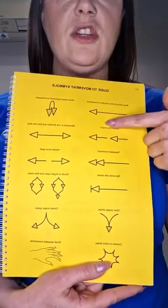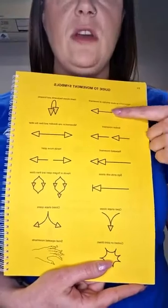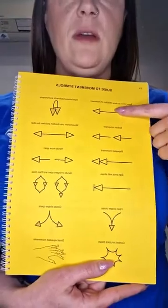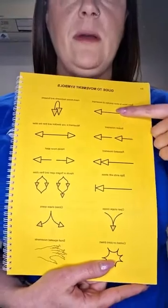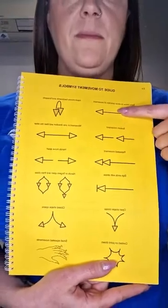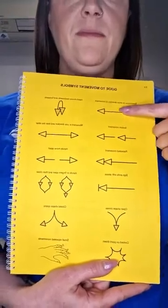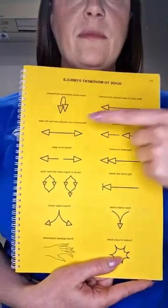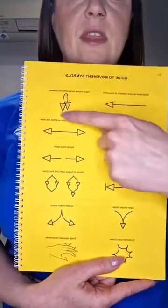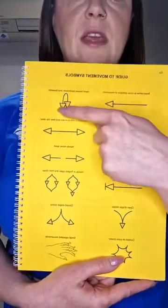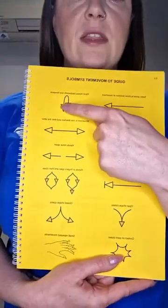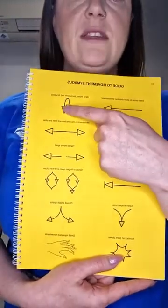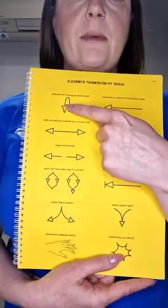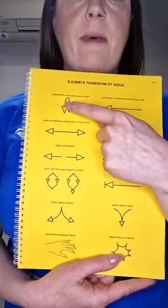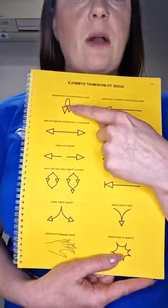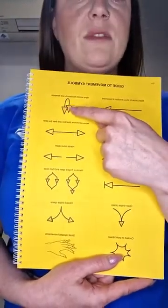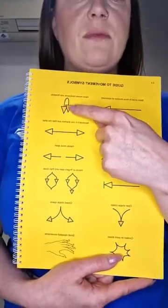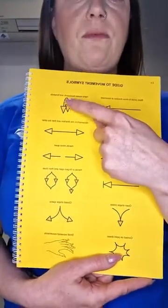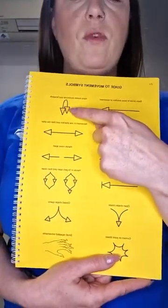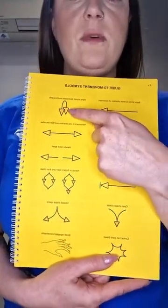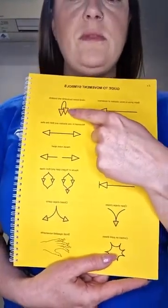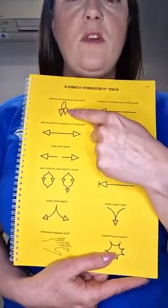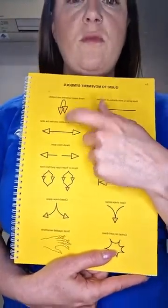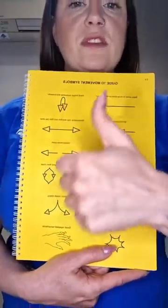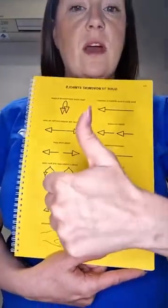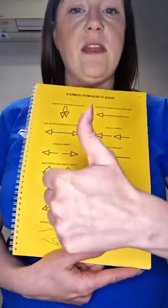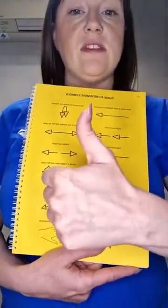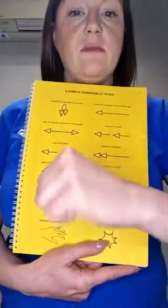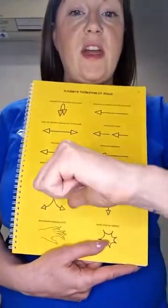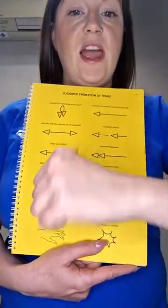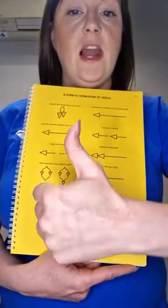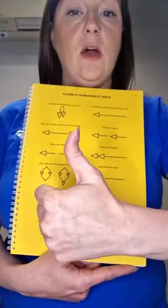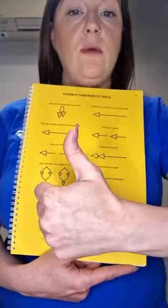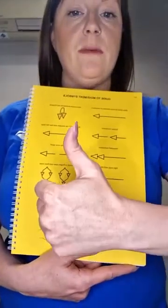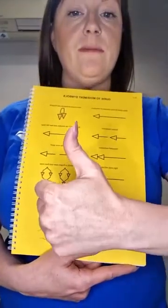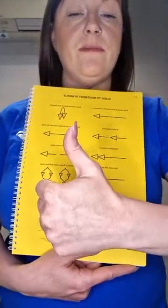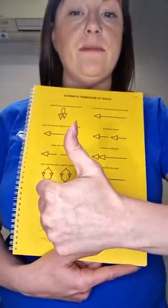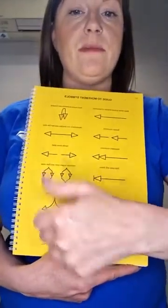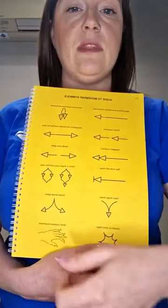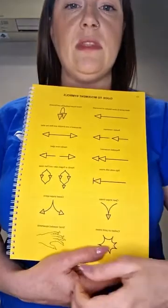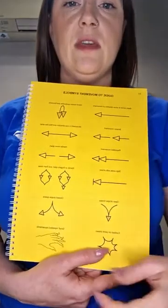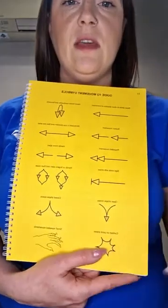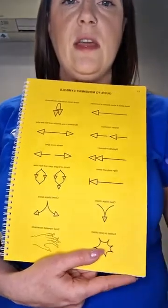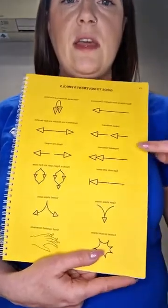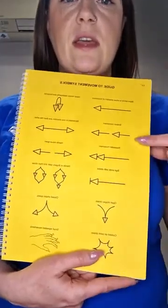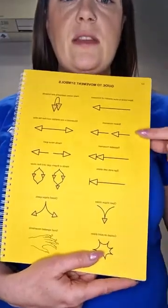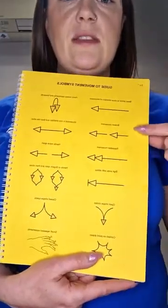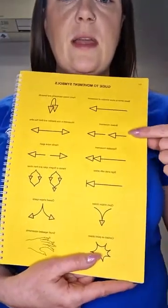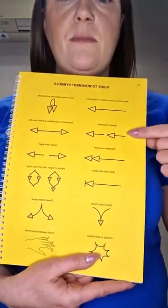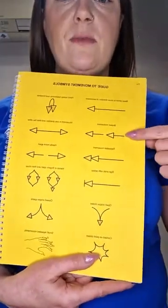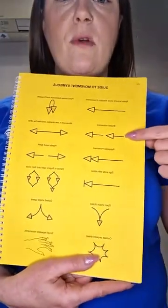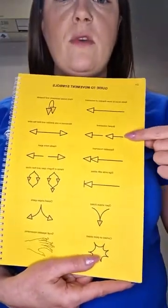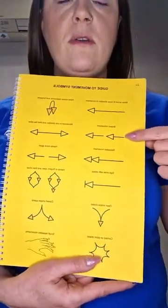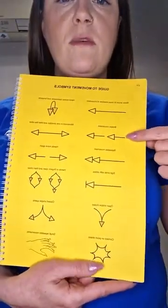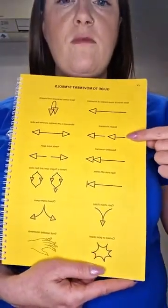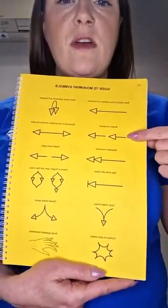direction. This is a backwards and forwards movement, so like in the sign for hello. This is a broken movement,